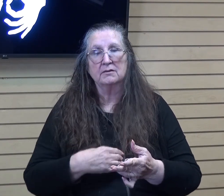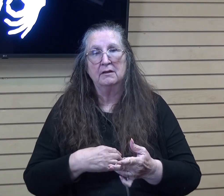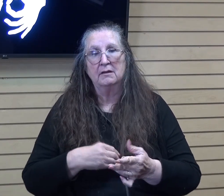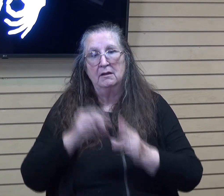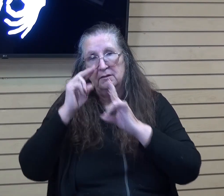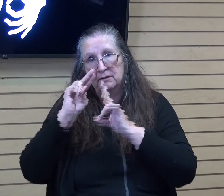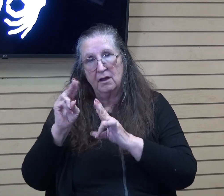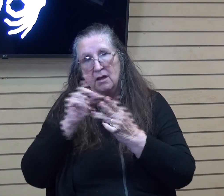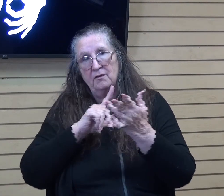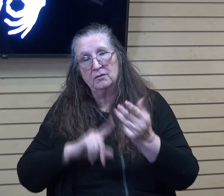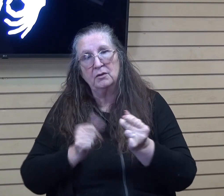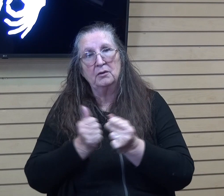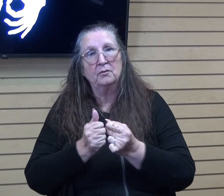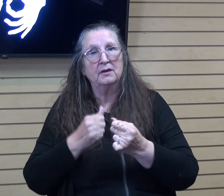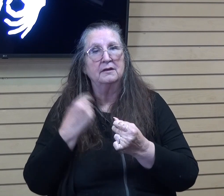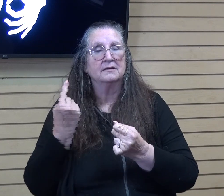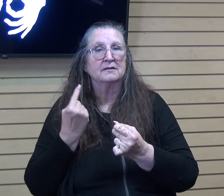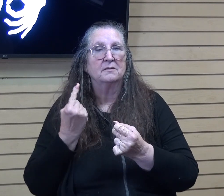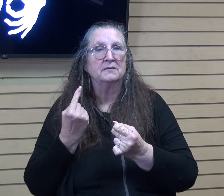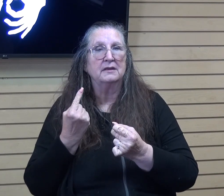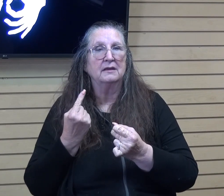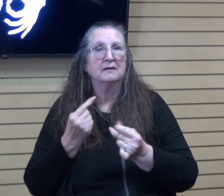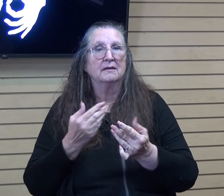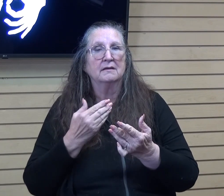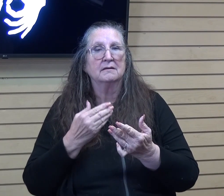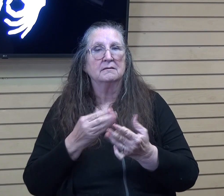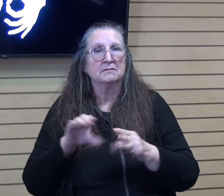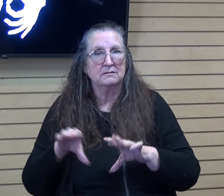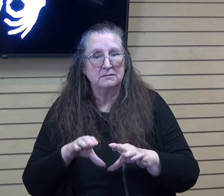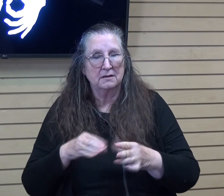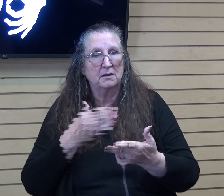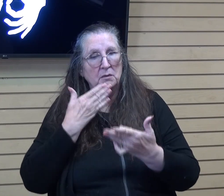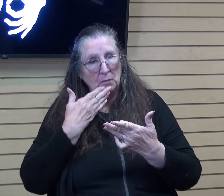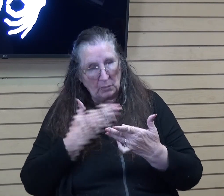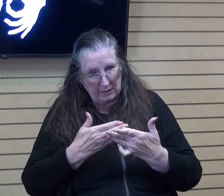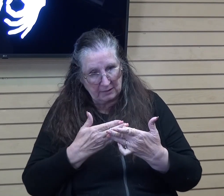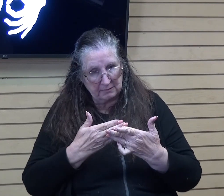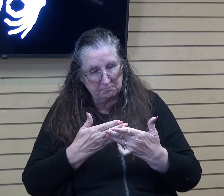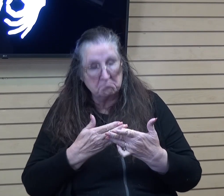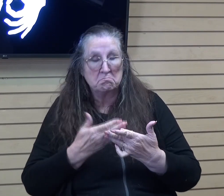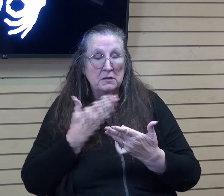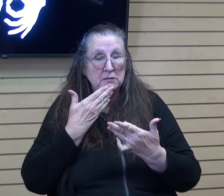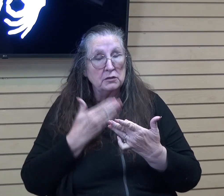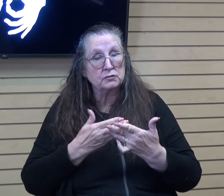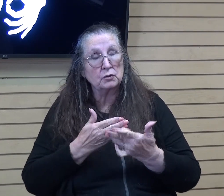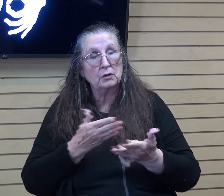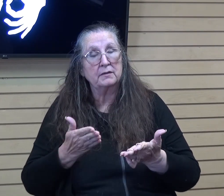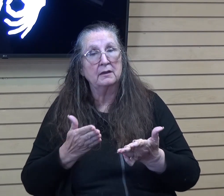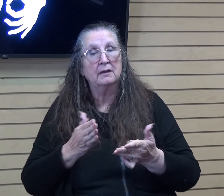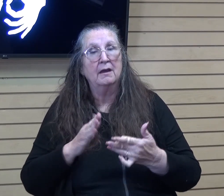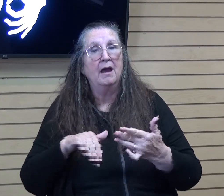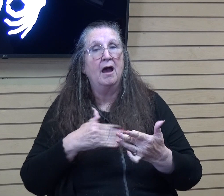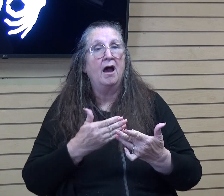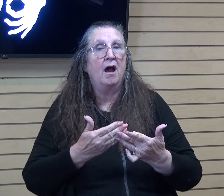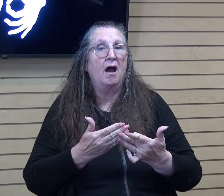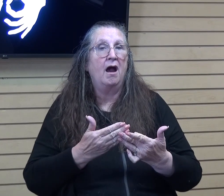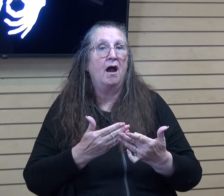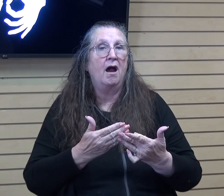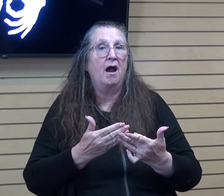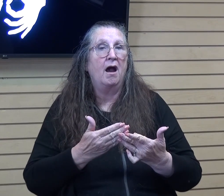the Lord with something done excellently. And that's a good thing. But our hearts, you know, get tangled in